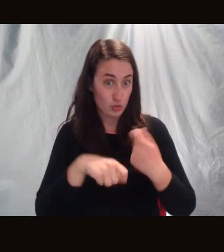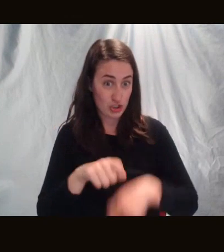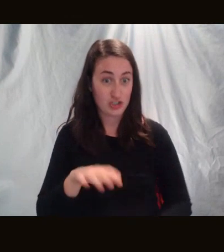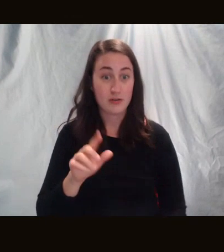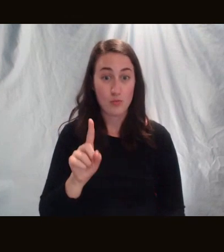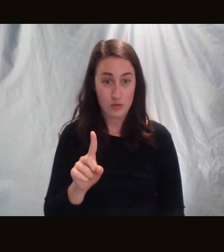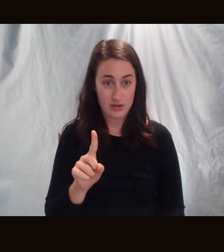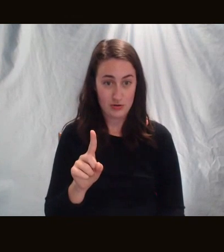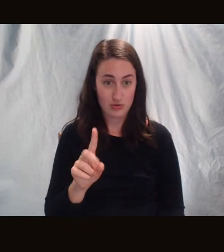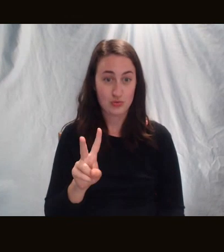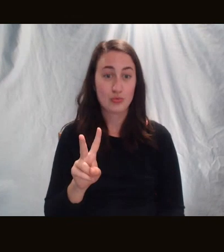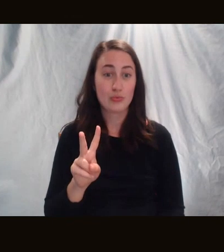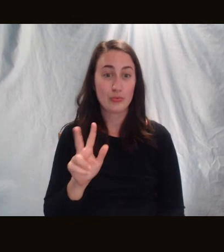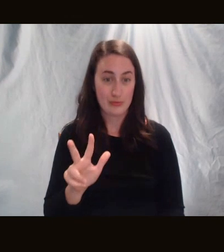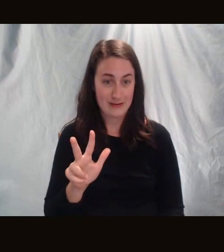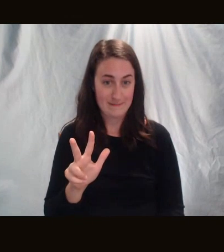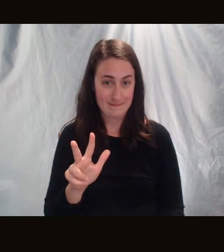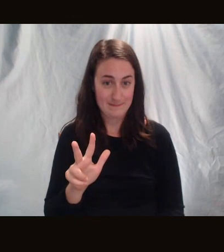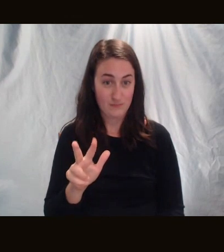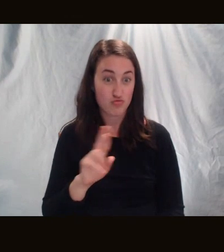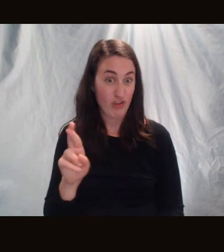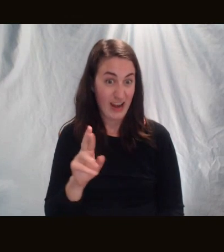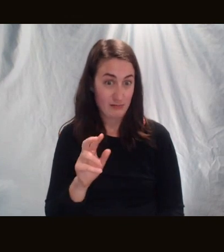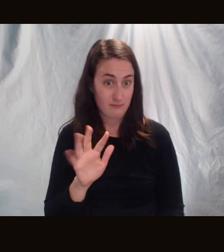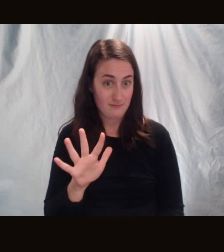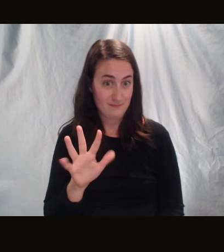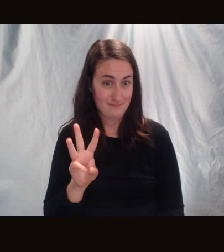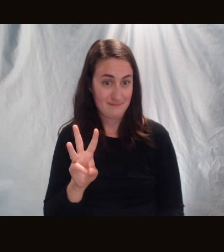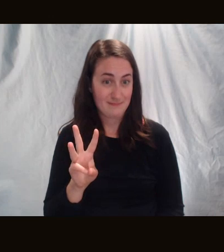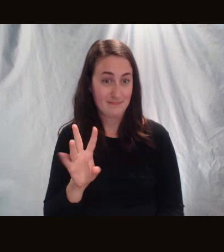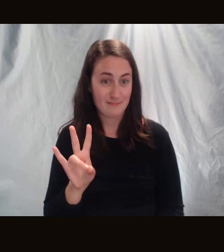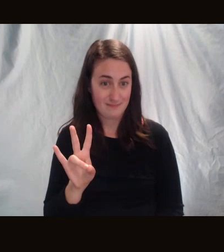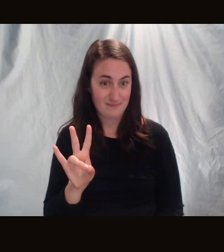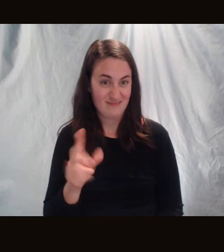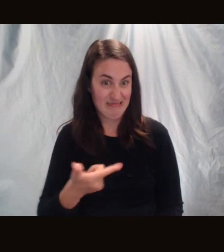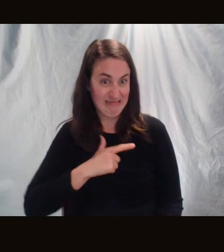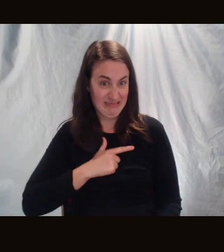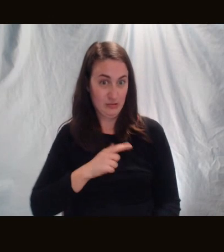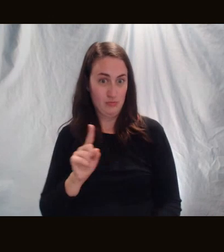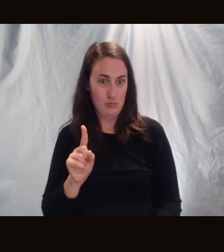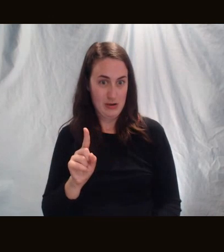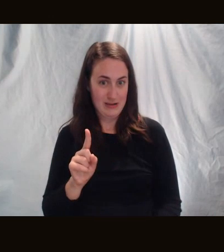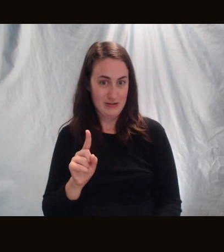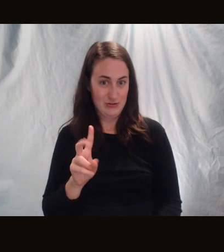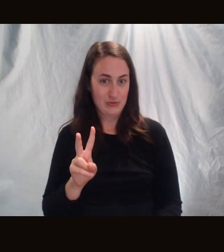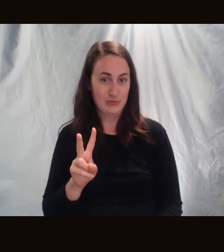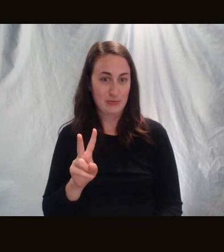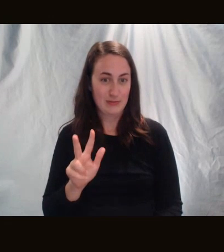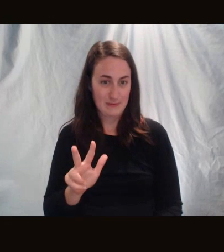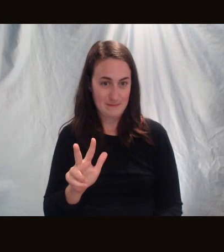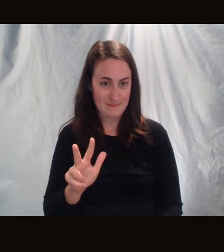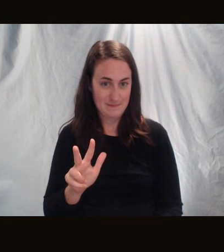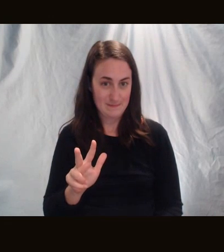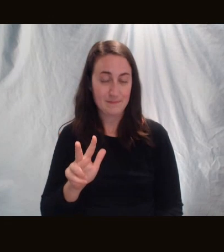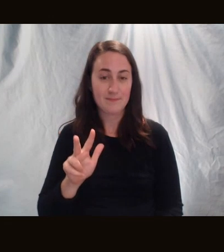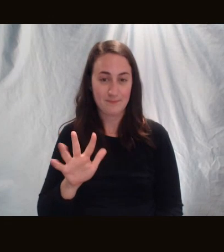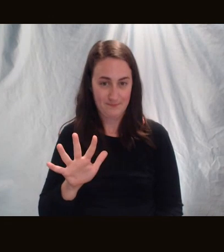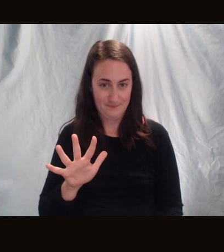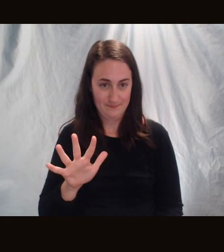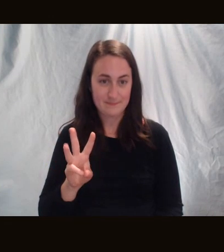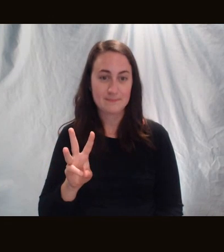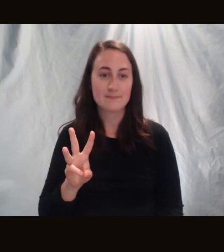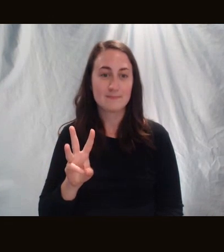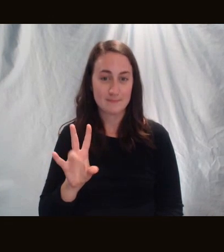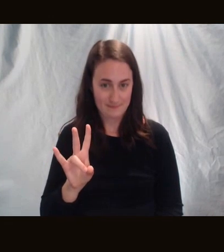We prep. 1, 2. Right turn for the followers. 5, 6. Catch, lead the turn for the leads. Then